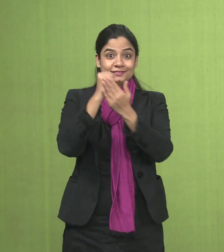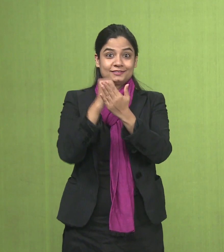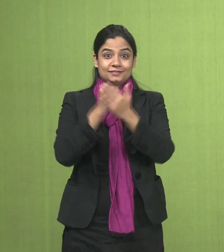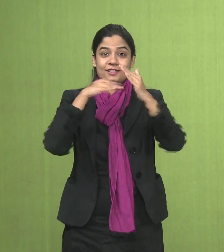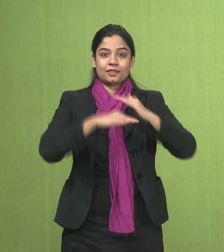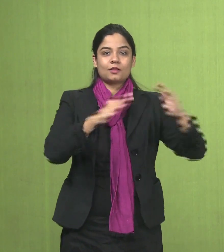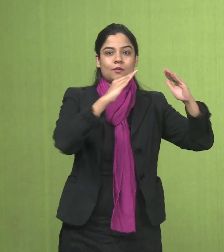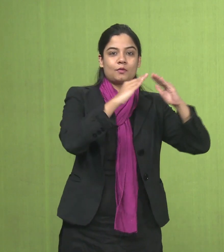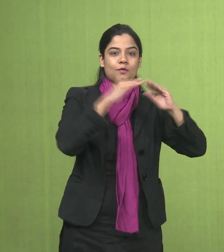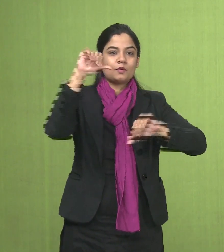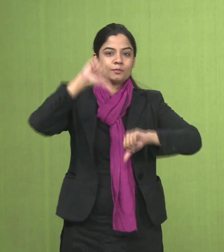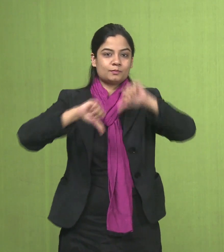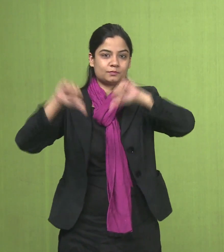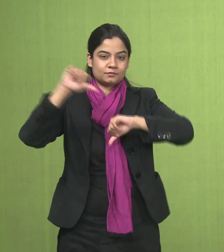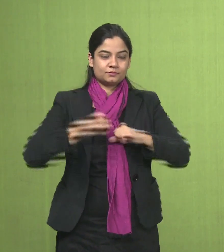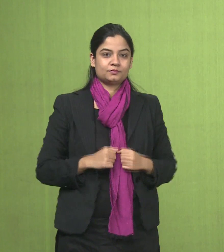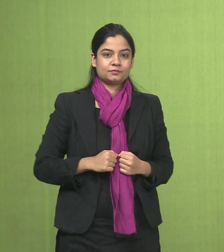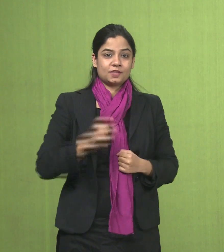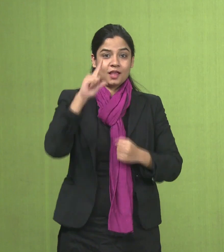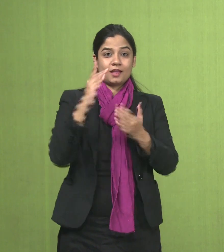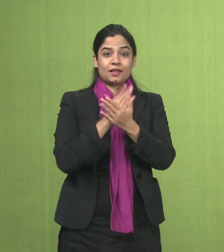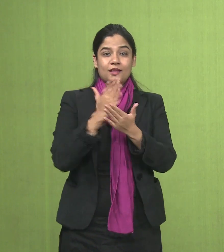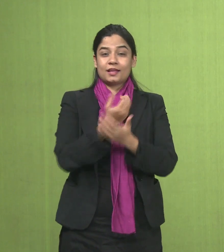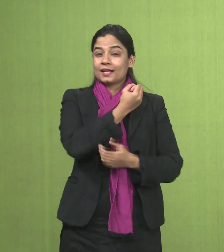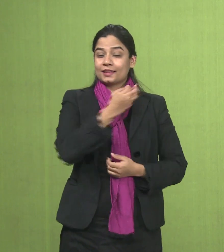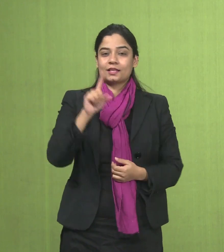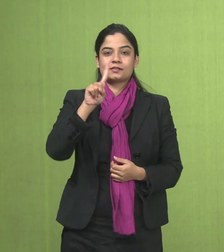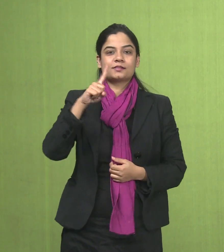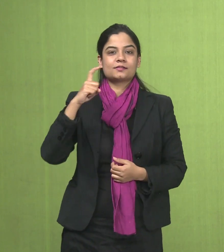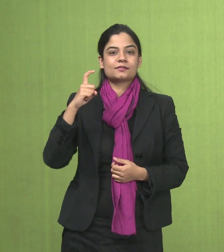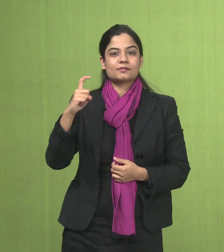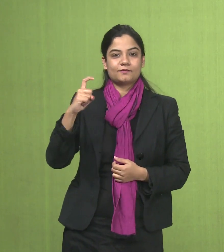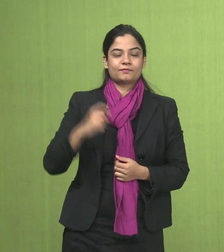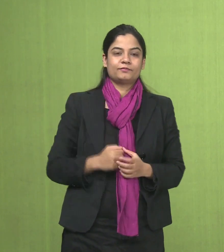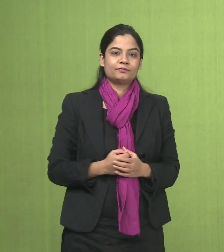The subject is Home Science, lesson number 17.